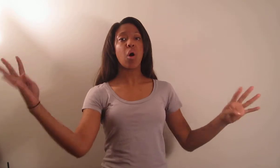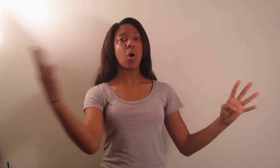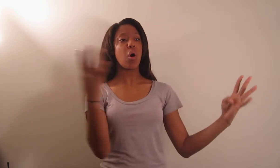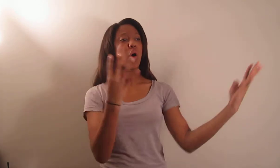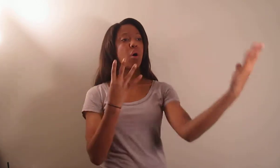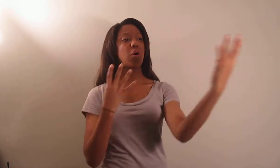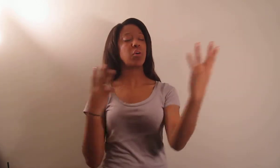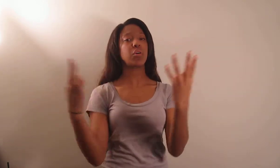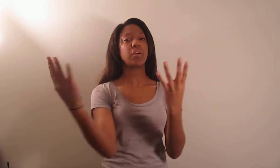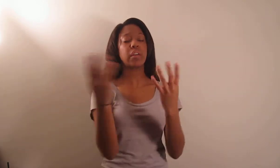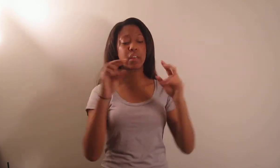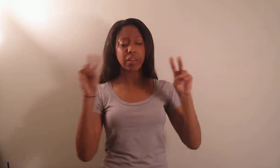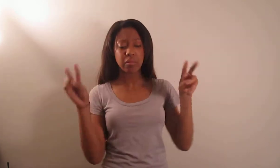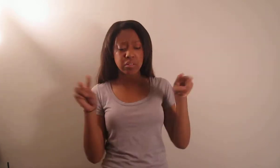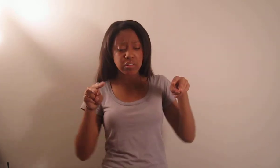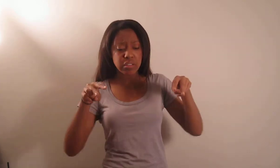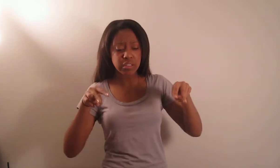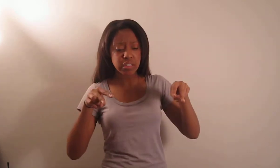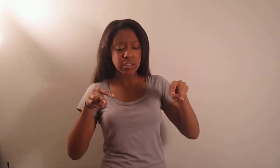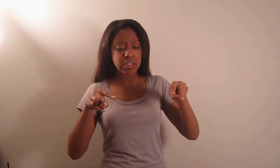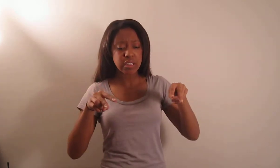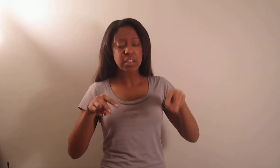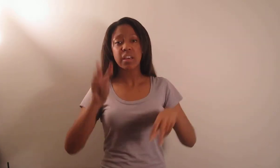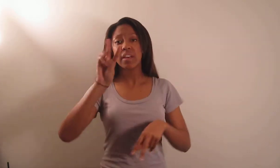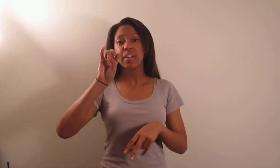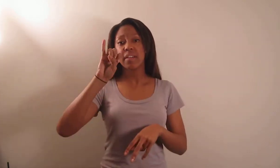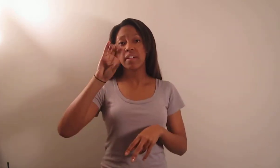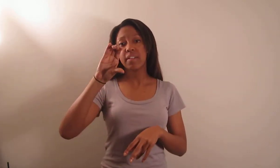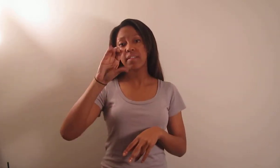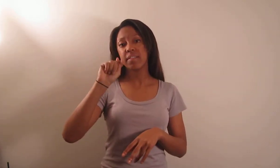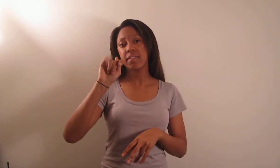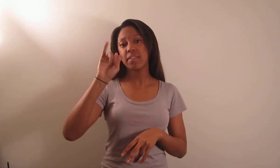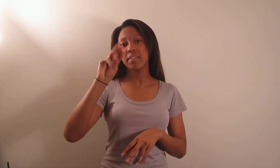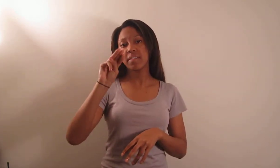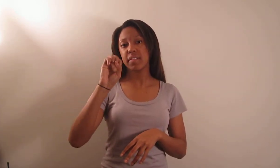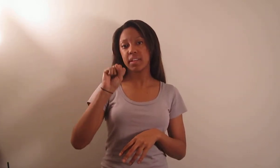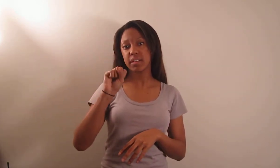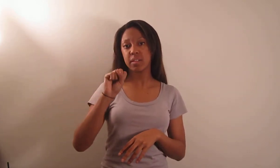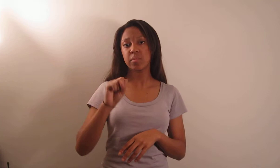Fire, the deadliest workplace accident in the city's history.